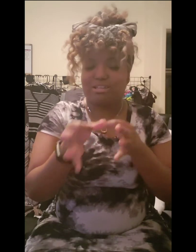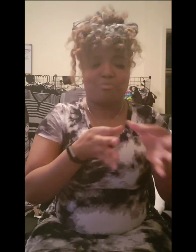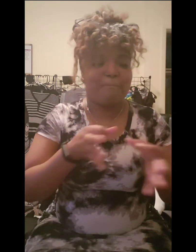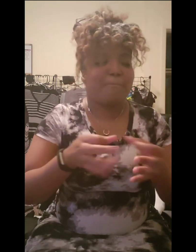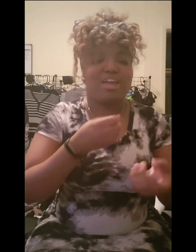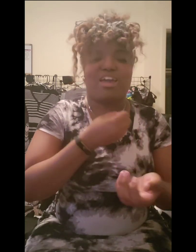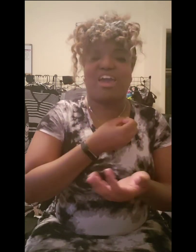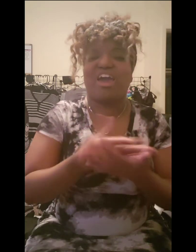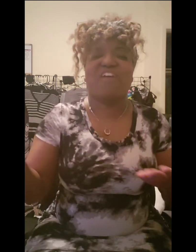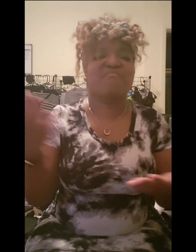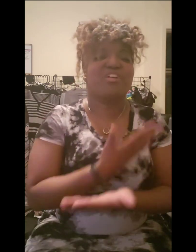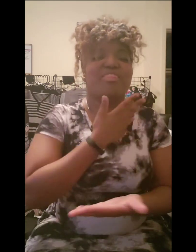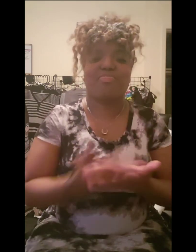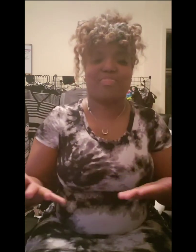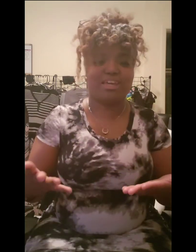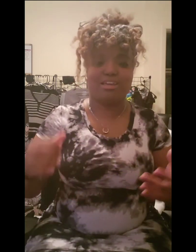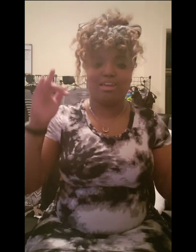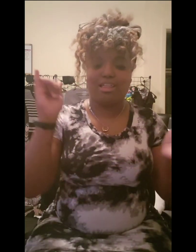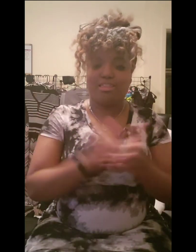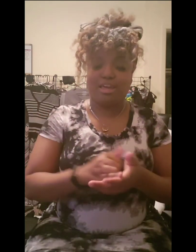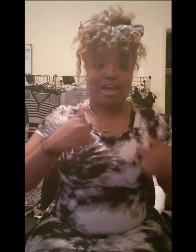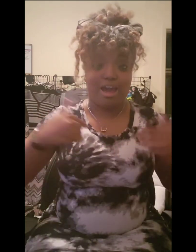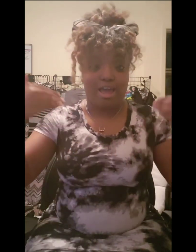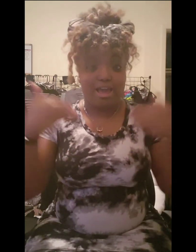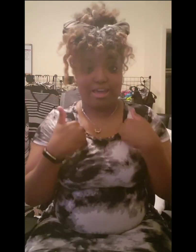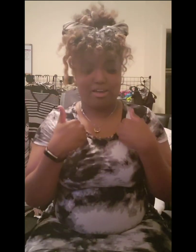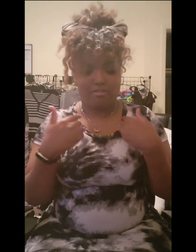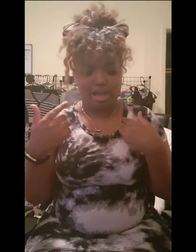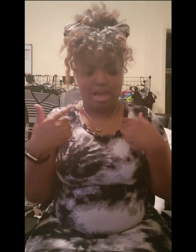that I have. And it was at